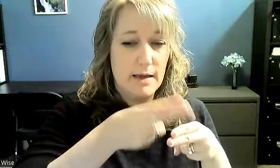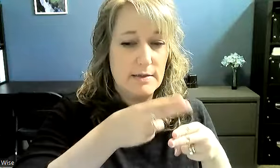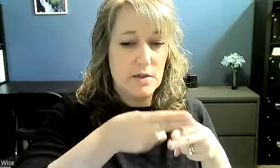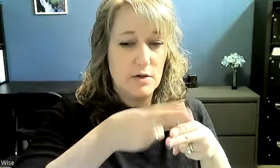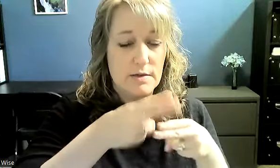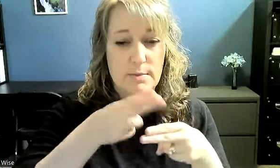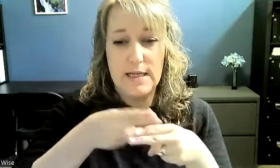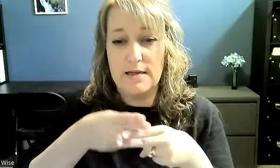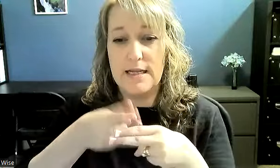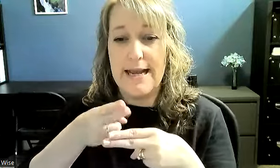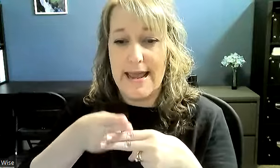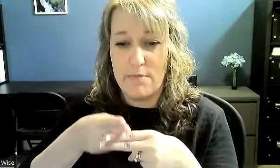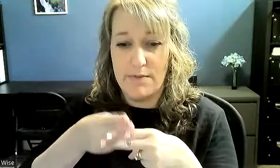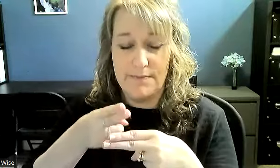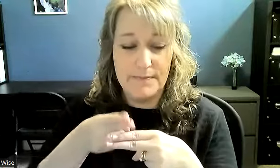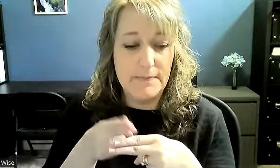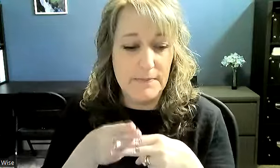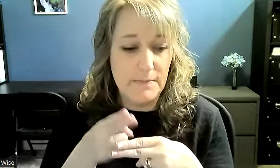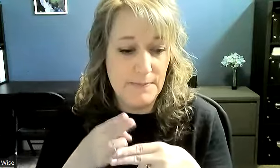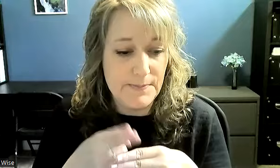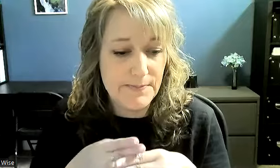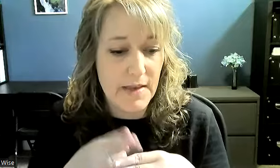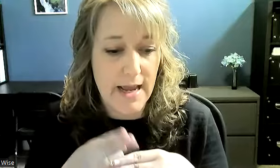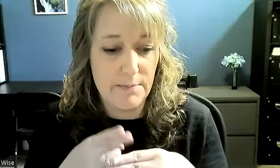against your non-dominant hand. Name. Name.